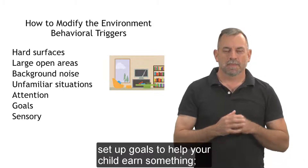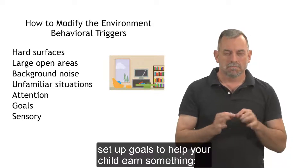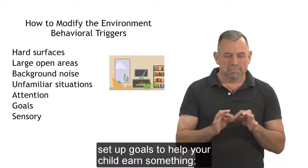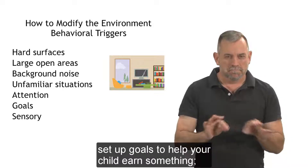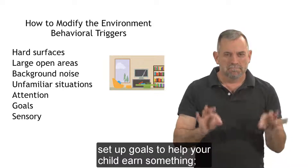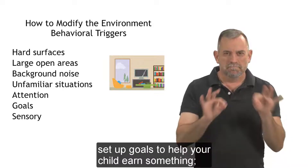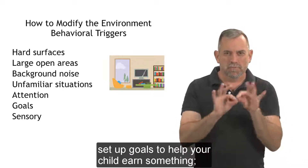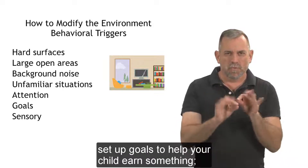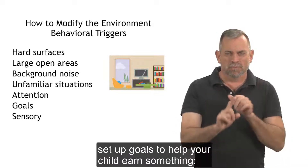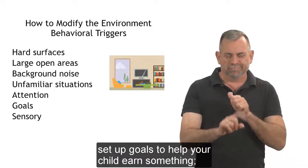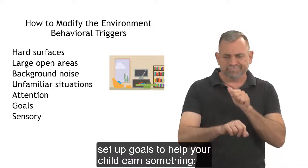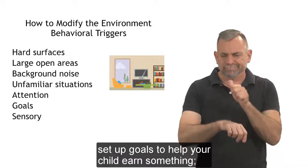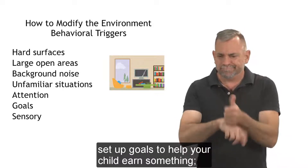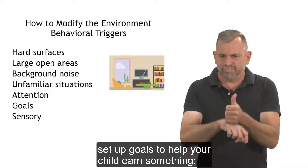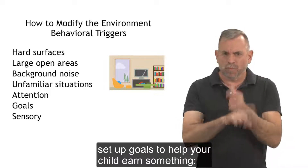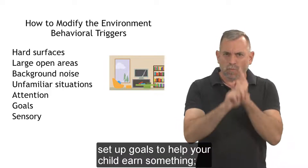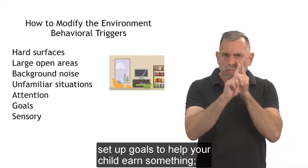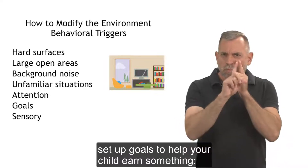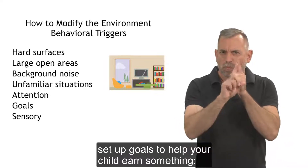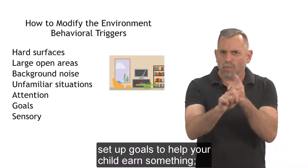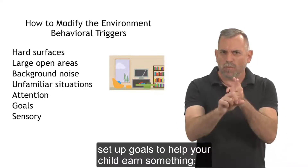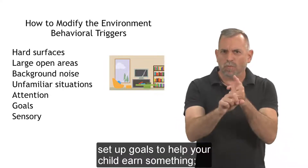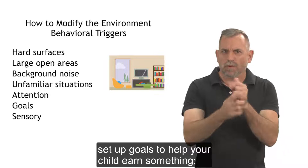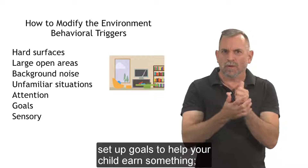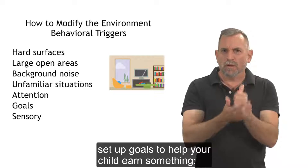Set up goals to help your child earn something